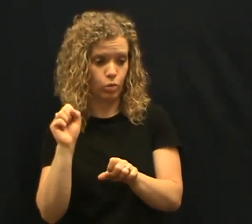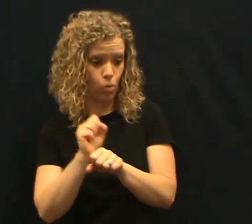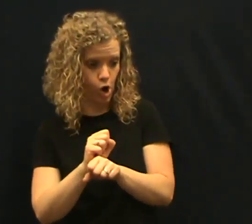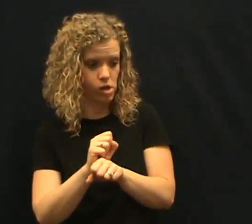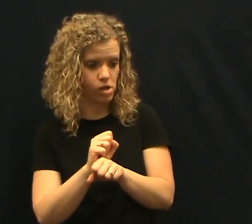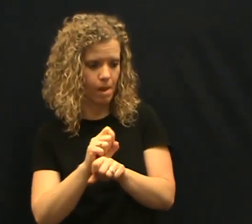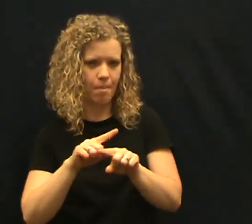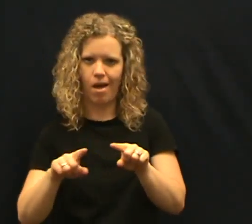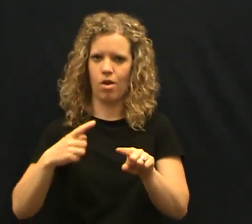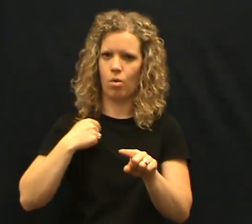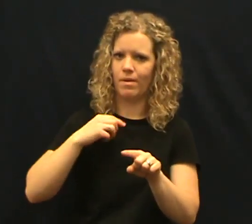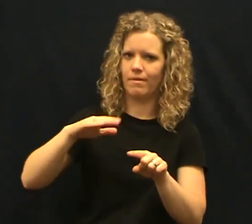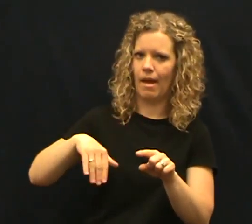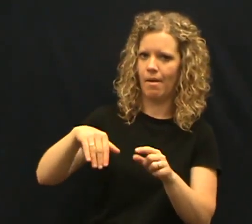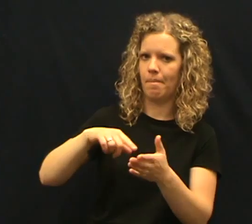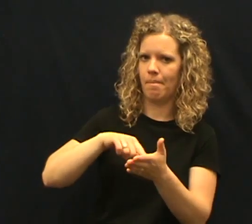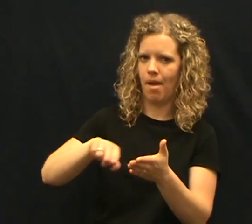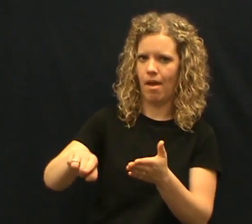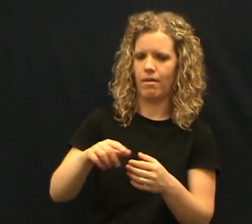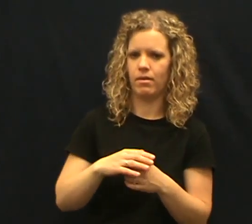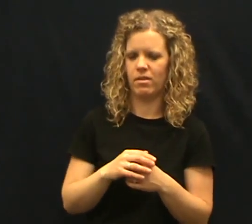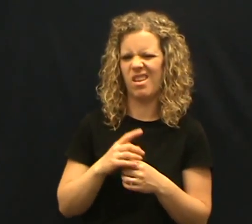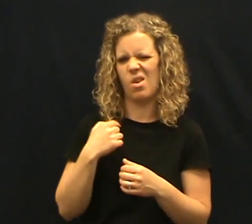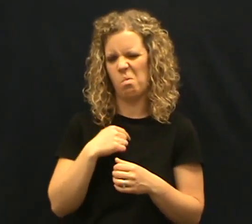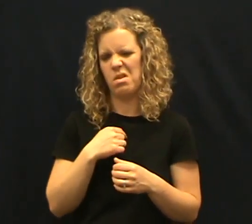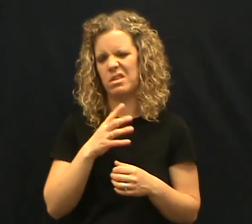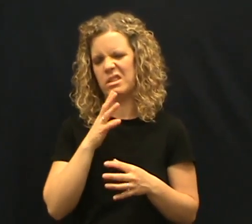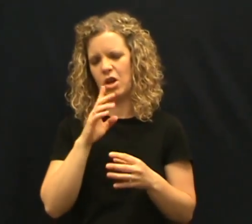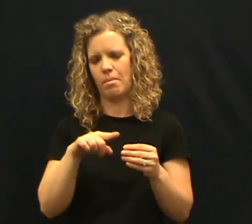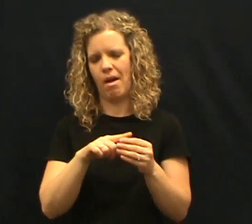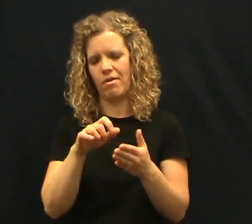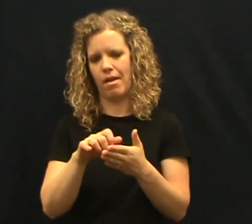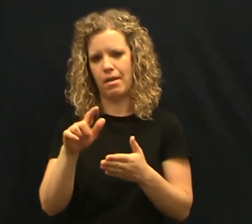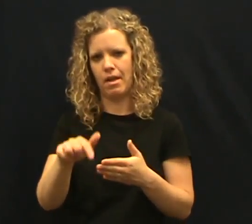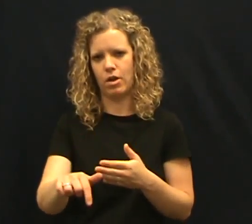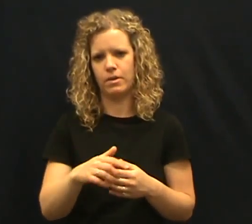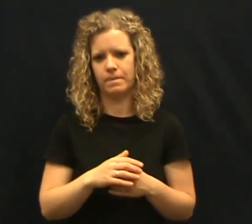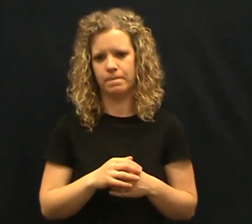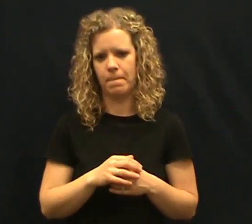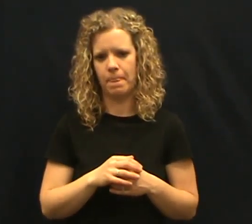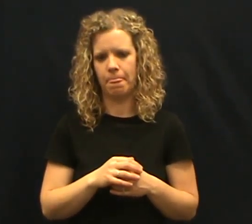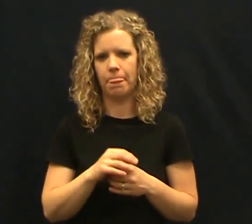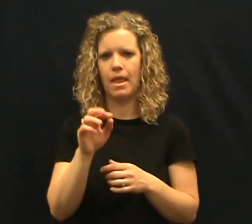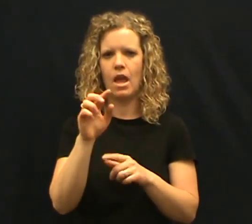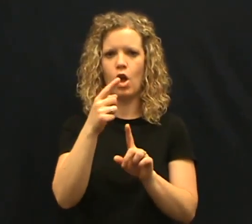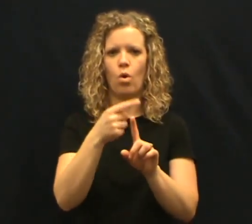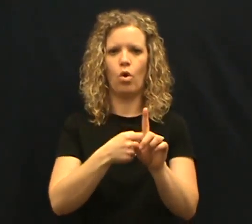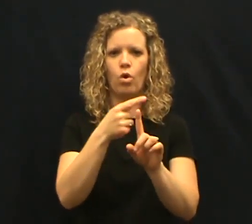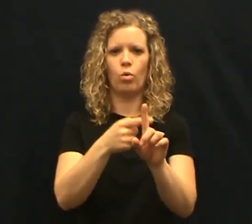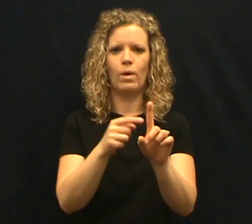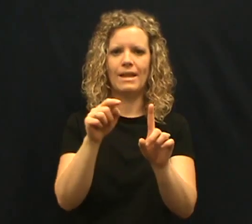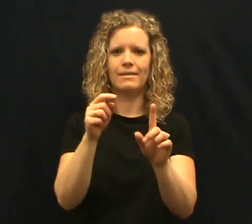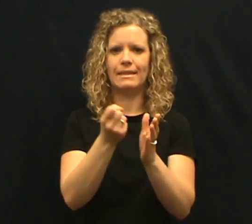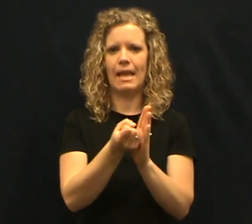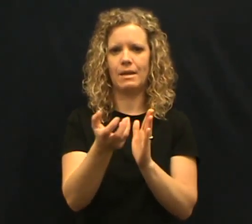that entry when we talked about wages payable. That was the other half of that. Rent expense, the same thing.